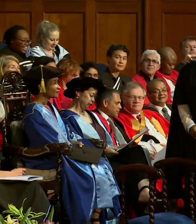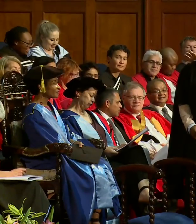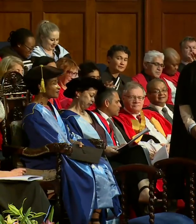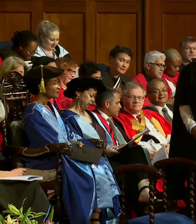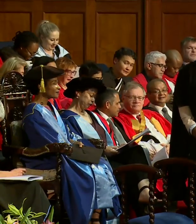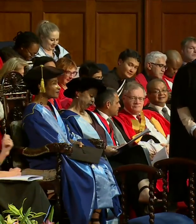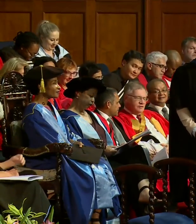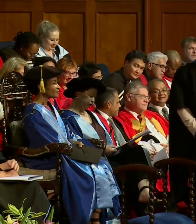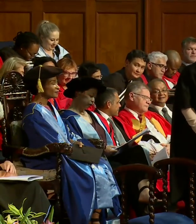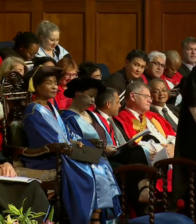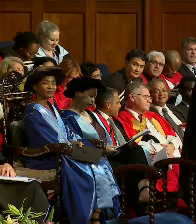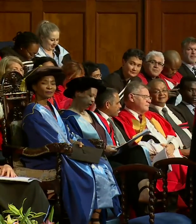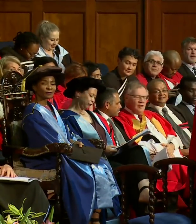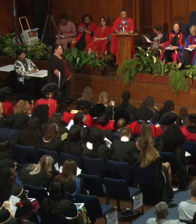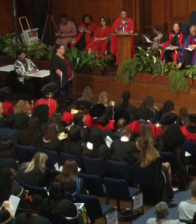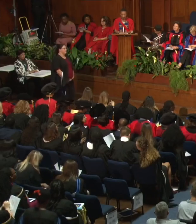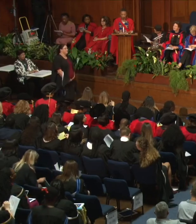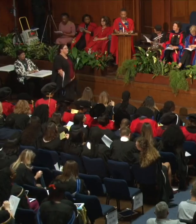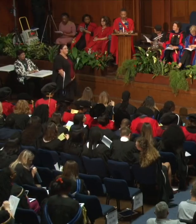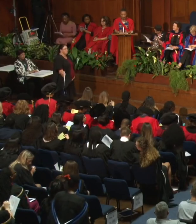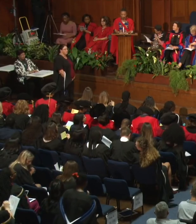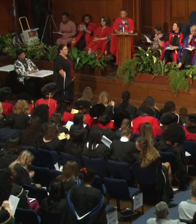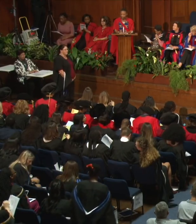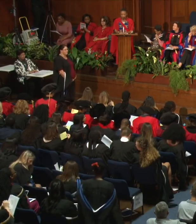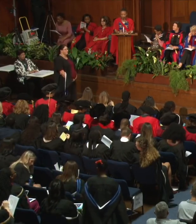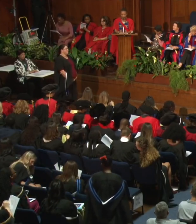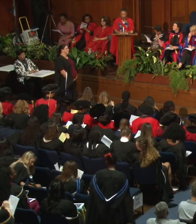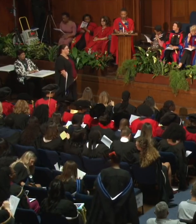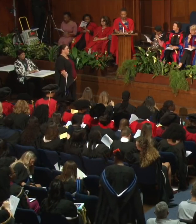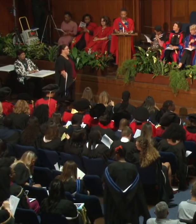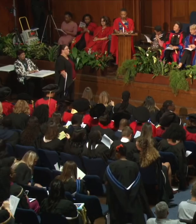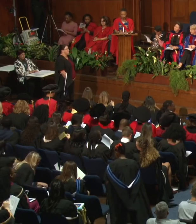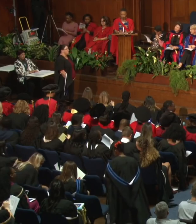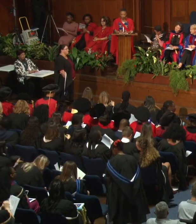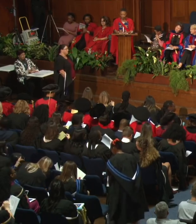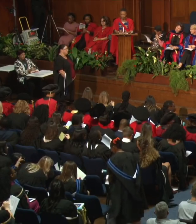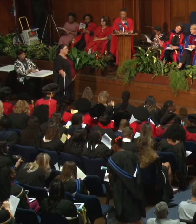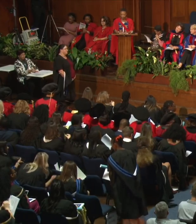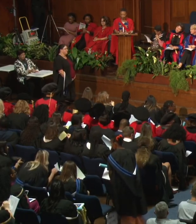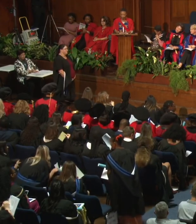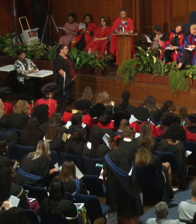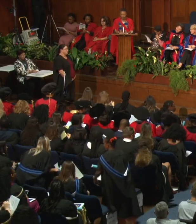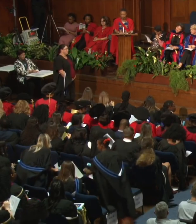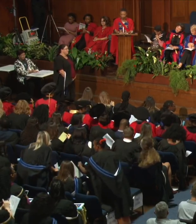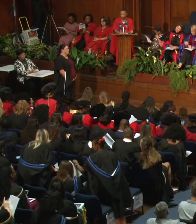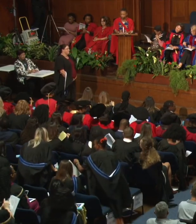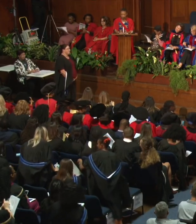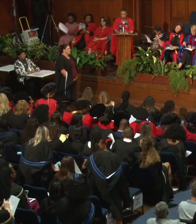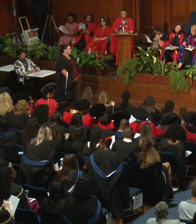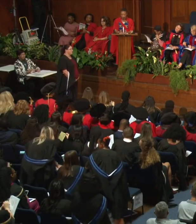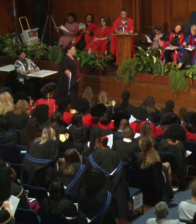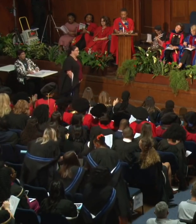For the degree of Master of Education in Applied Language and Literary Studies, with distinction, Talia